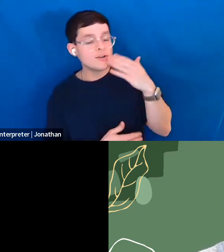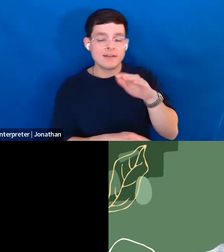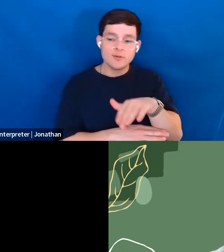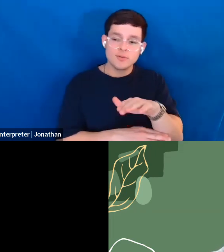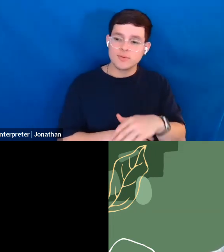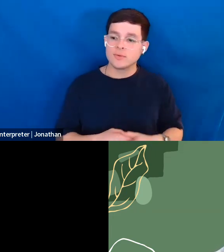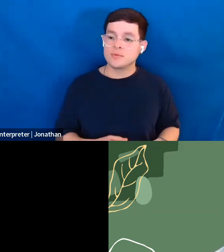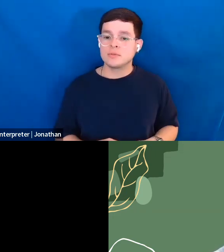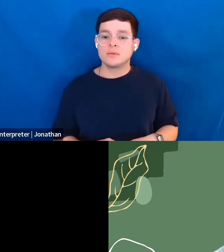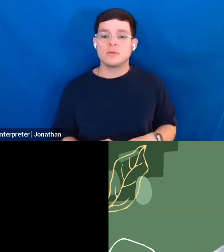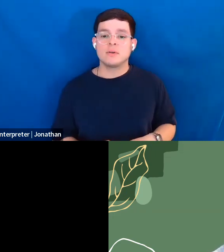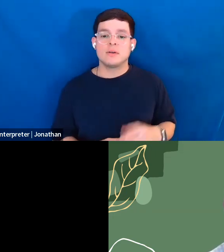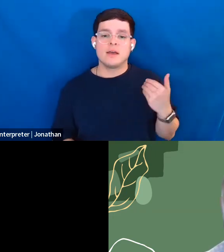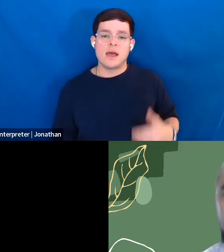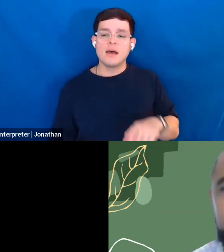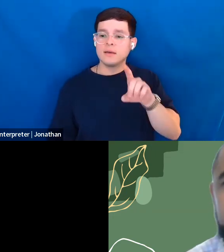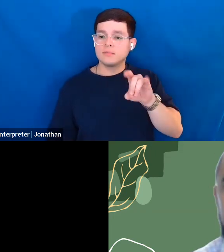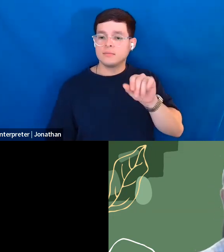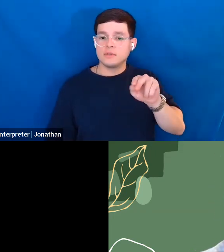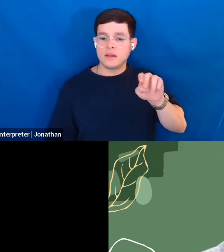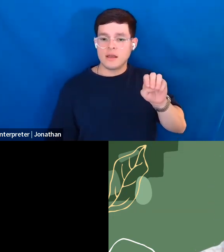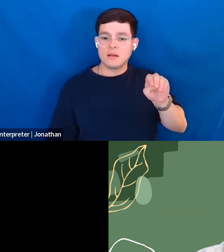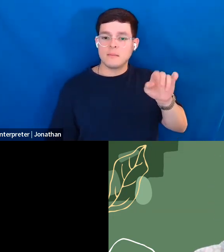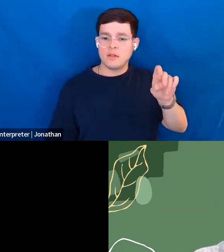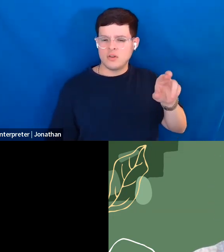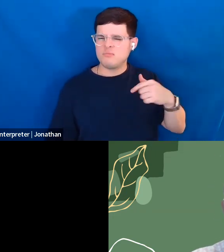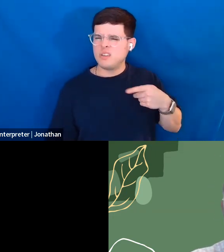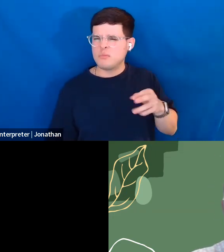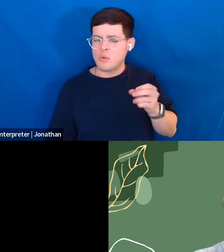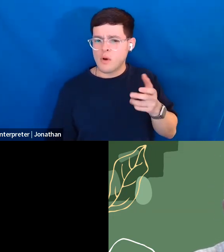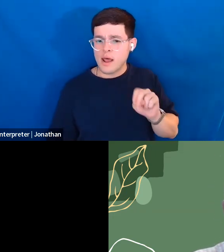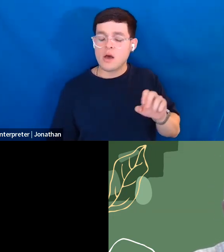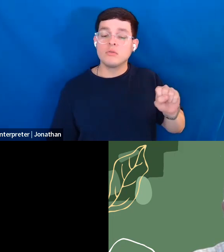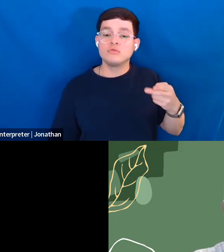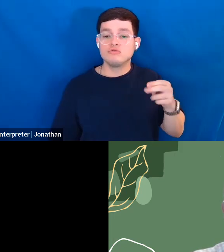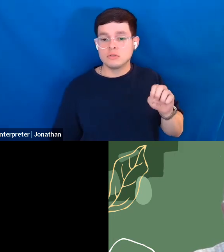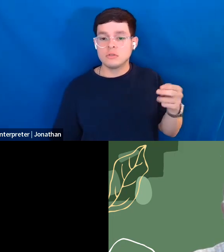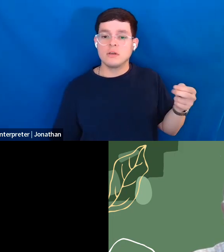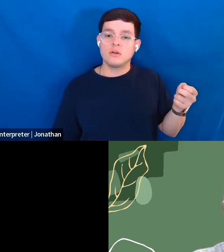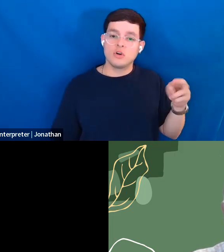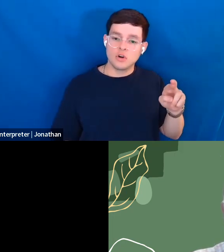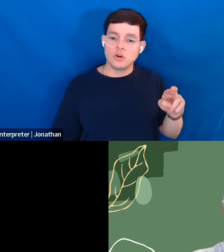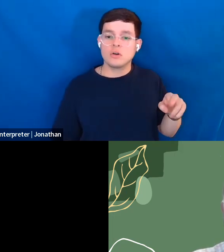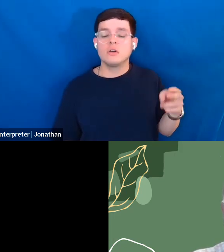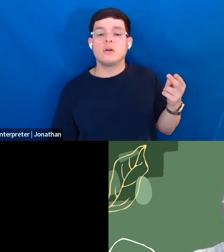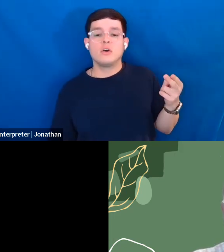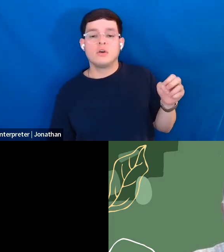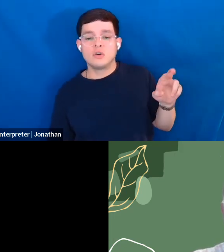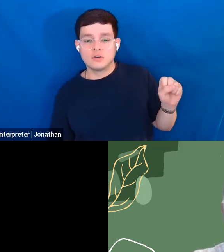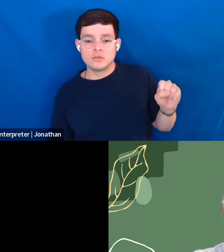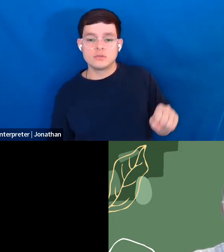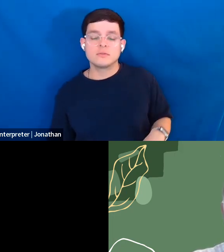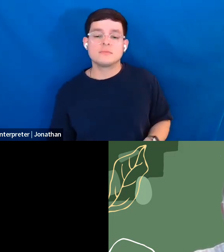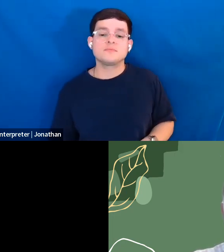afternoon. I'm Diane Miller. My pronouns are she, her, hers.